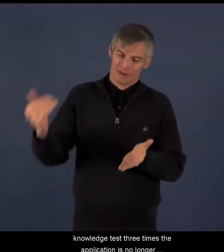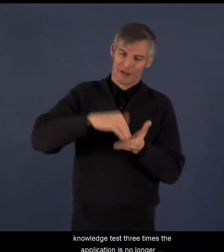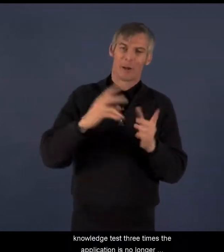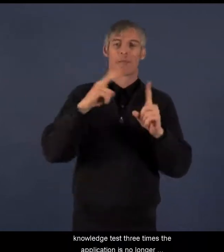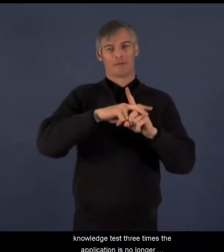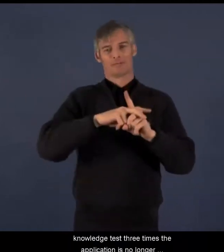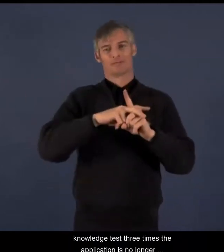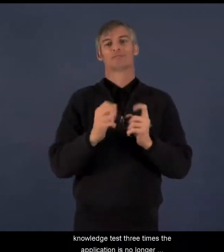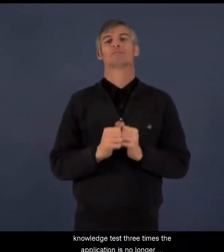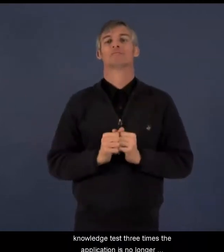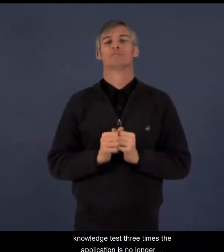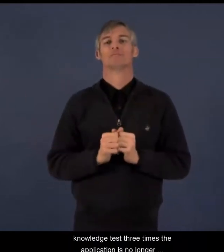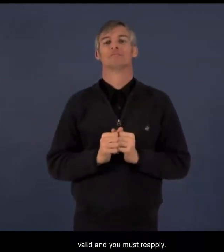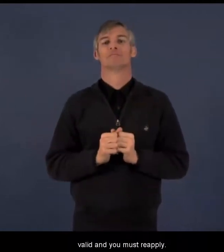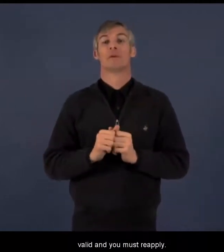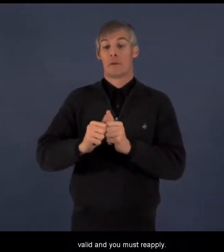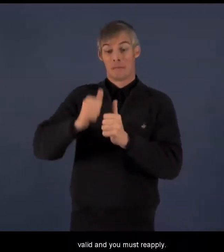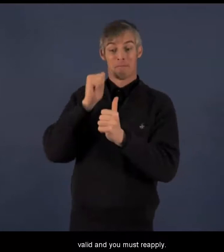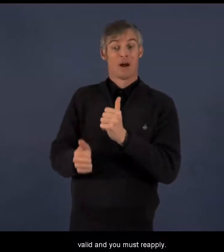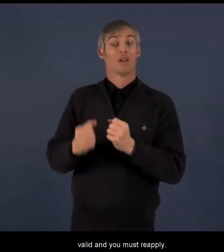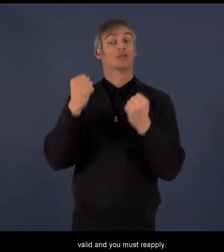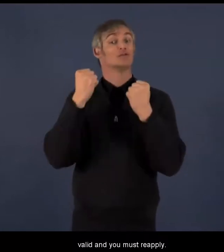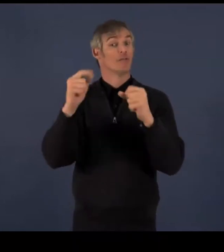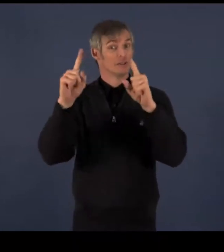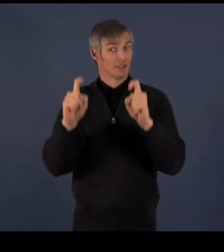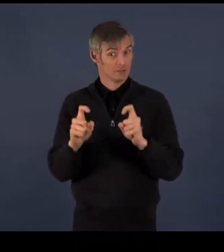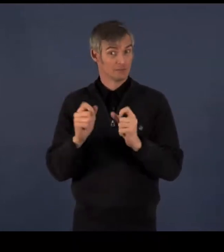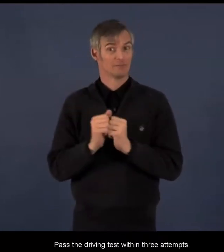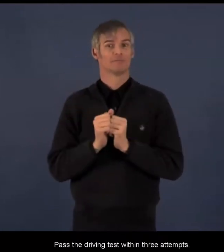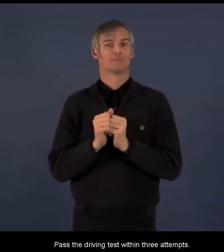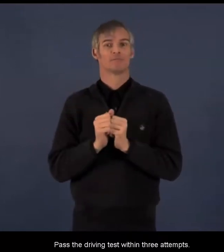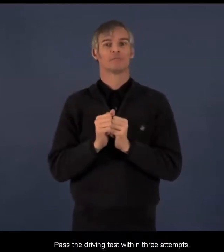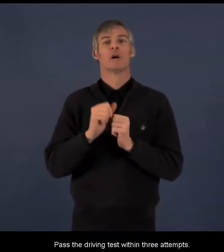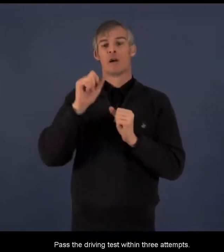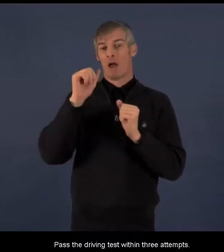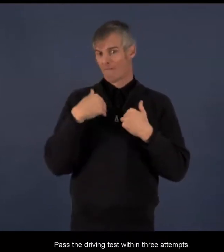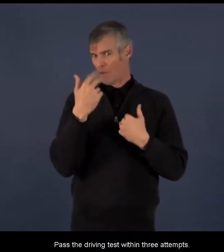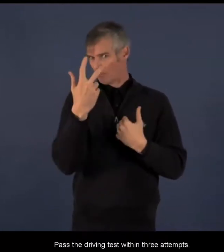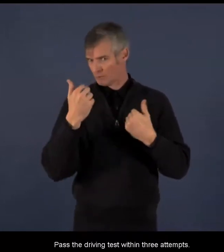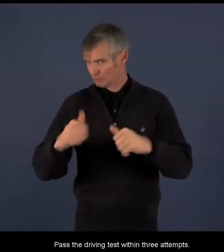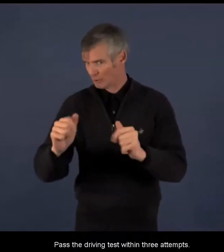times, the application is no longer valid and you must reapply. Pass the driving test within 3 attempts.